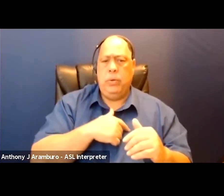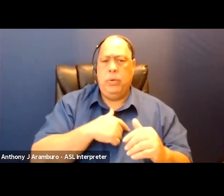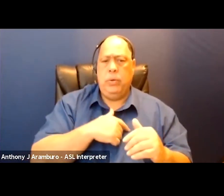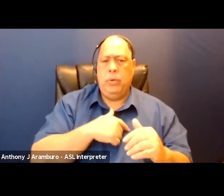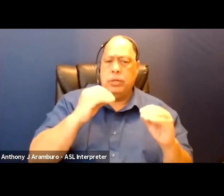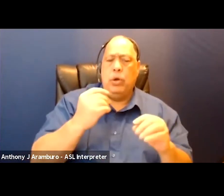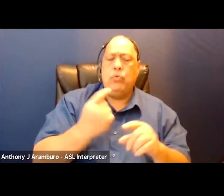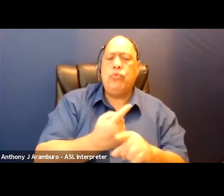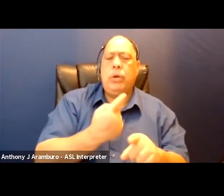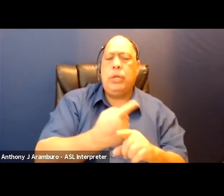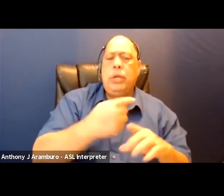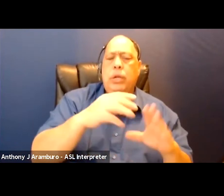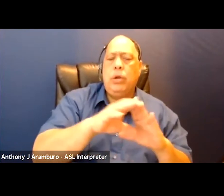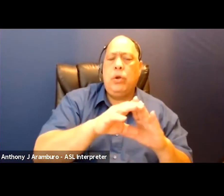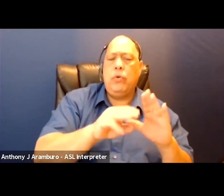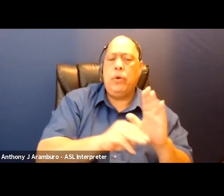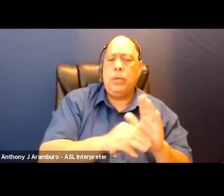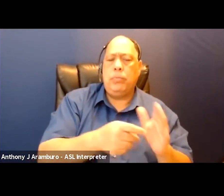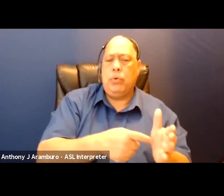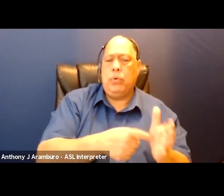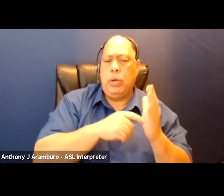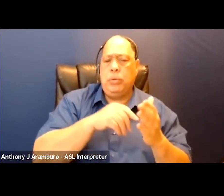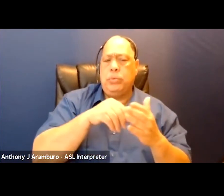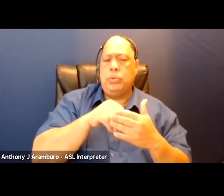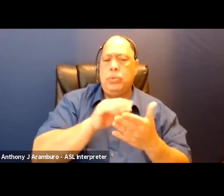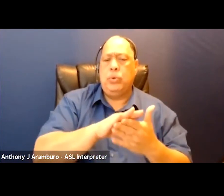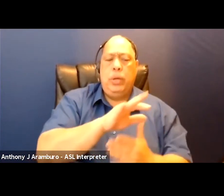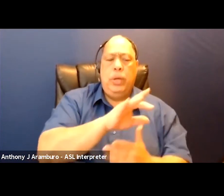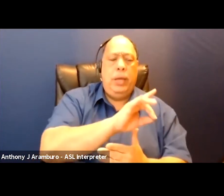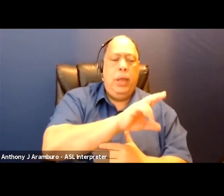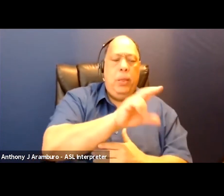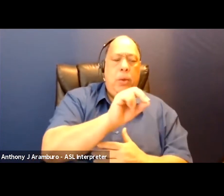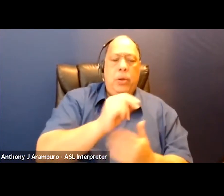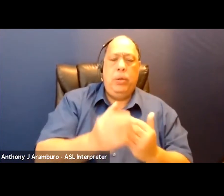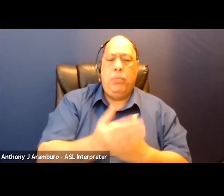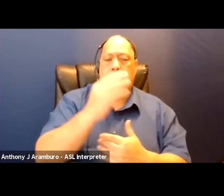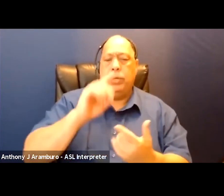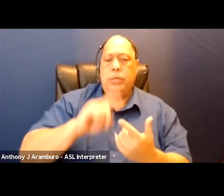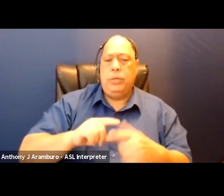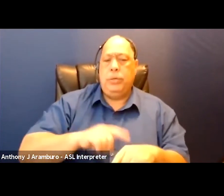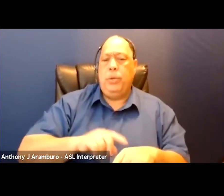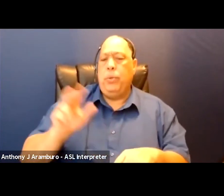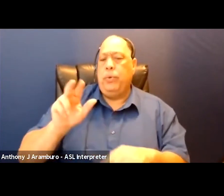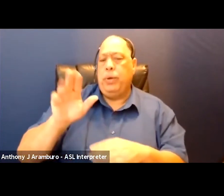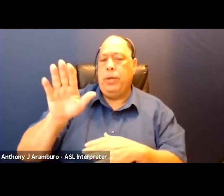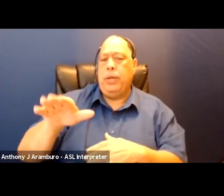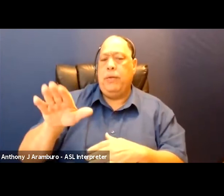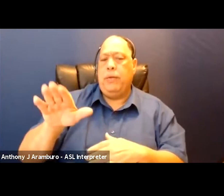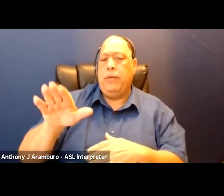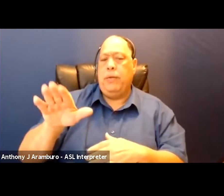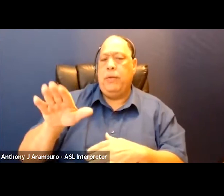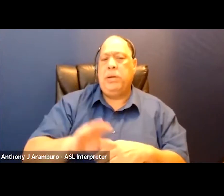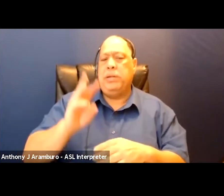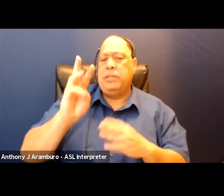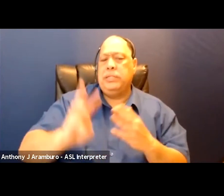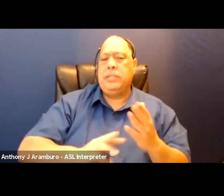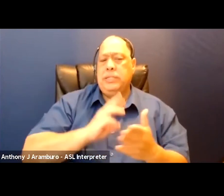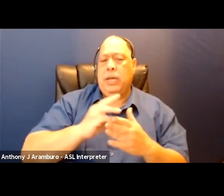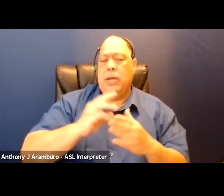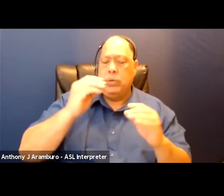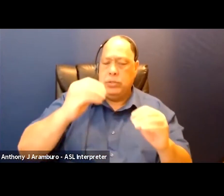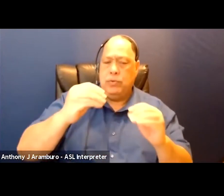regulated curriculum that required them to be in school from 8:30 in the morning until 3 in the afternoon, about 6 hours of